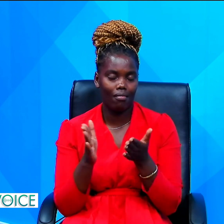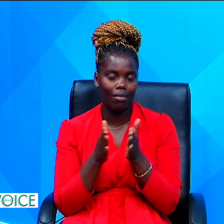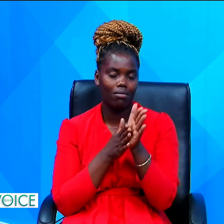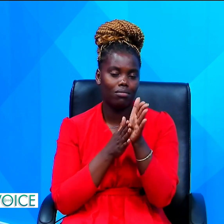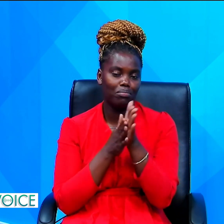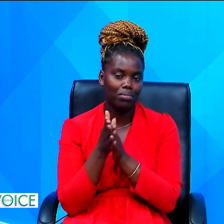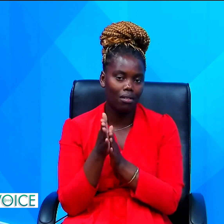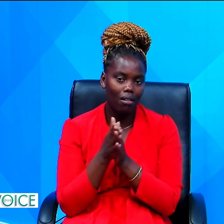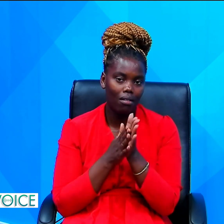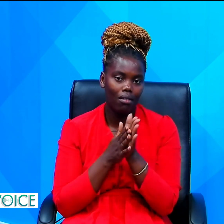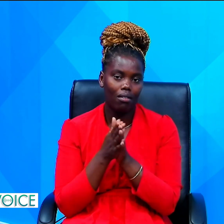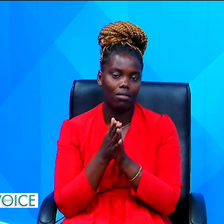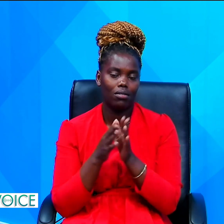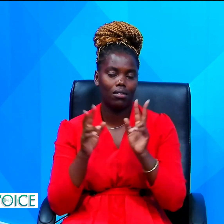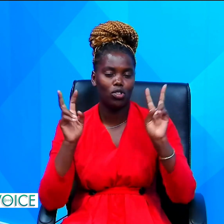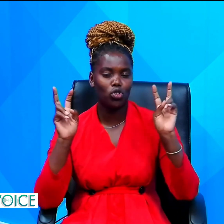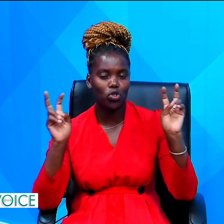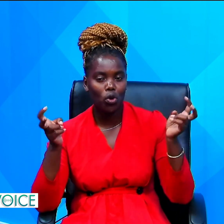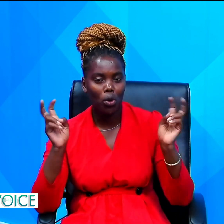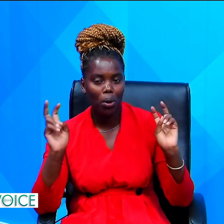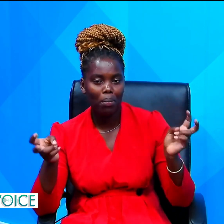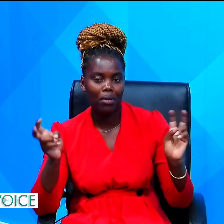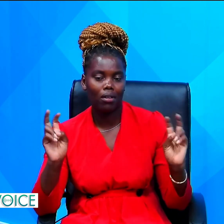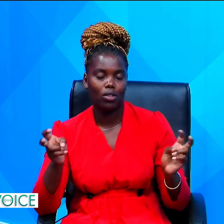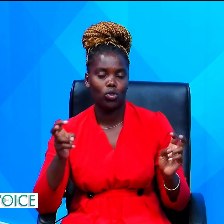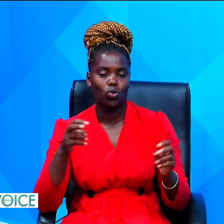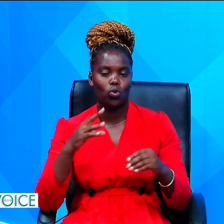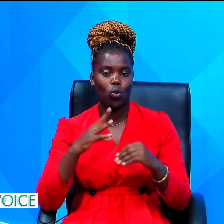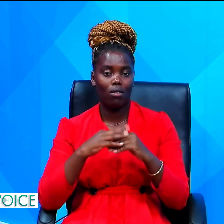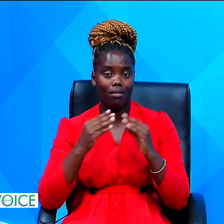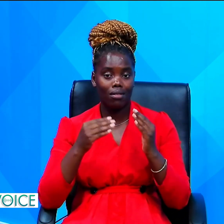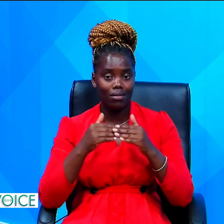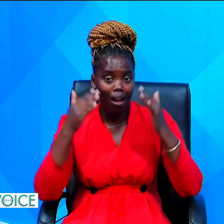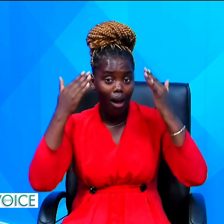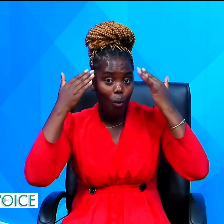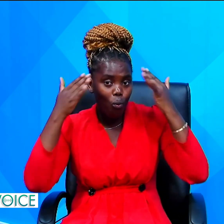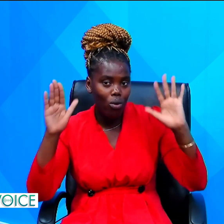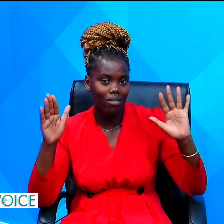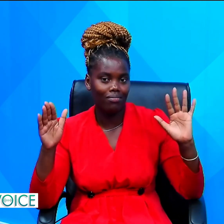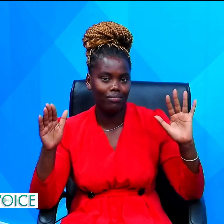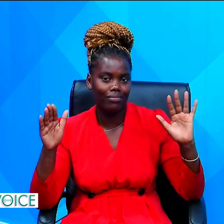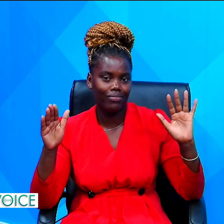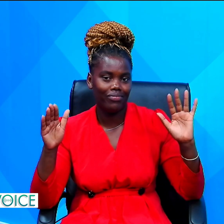can share and inspire, inspiring topics and creating awareness so that